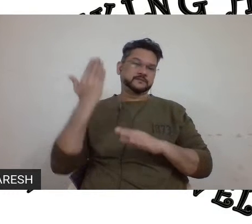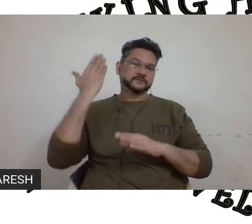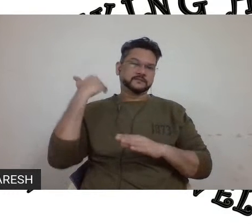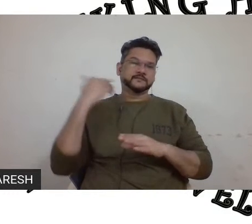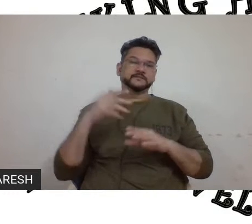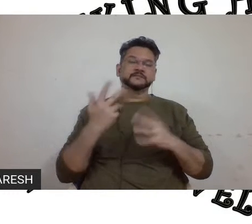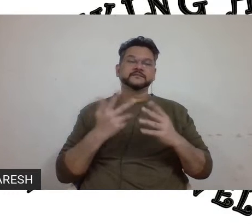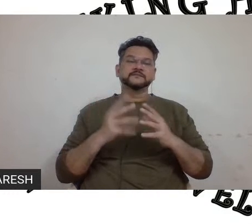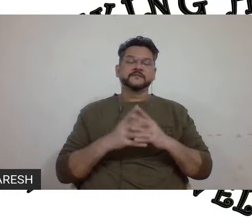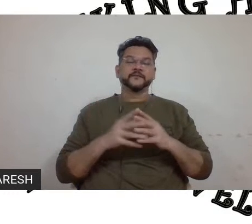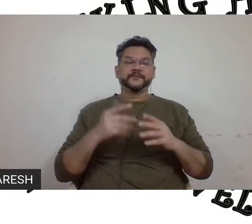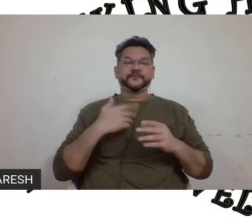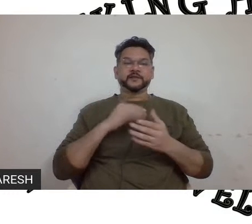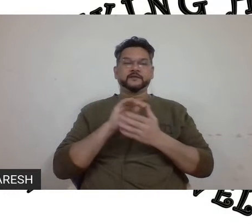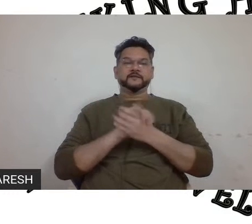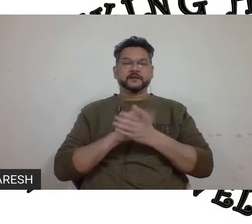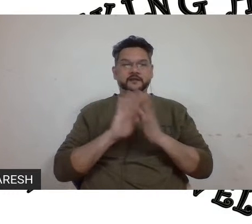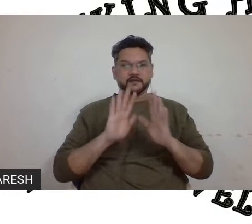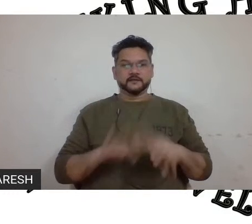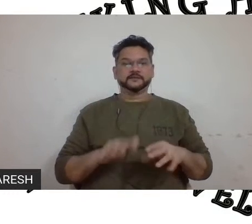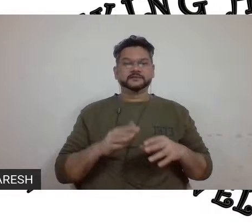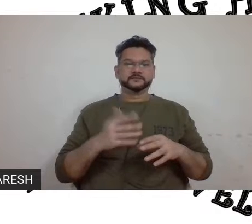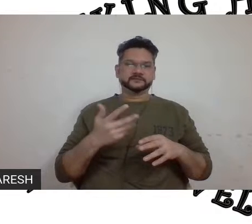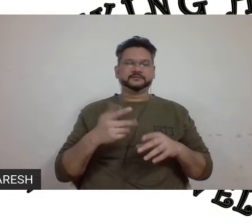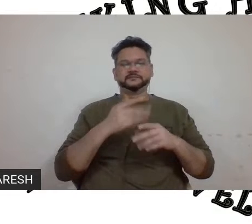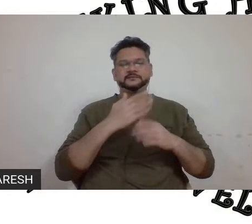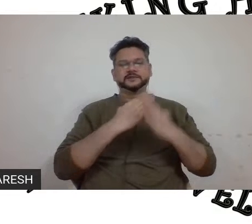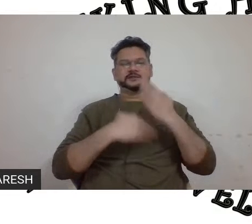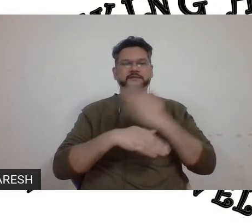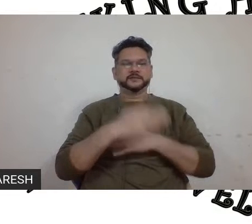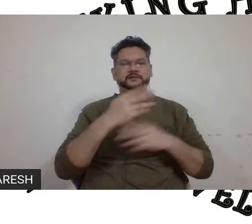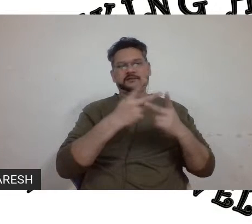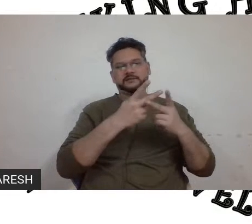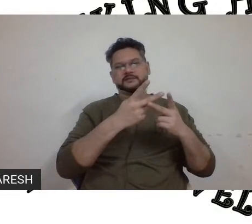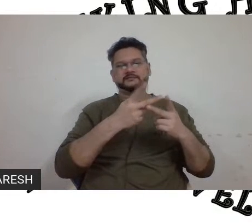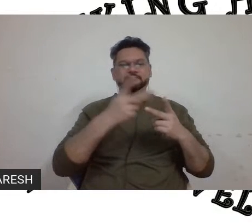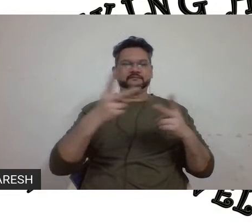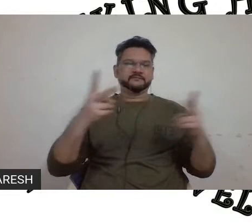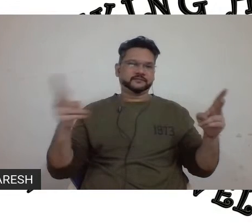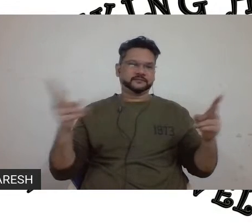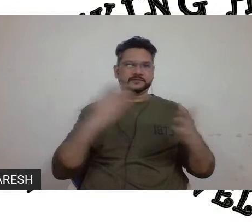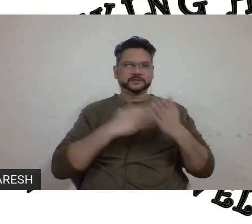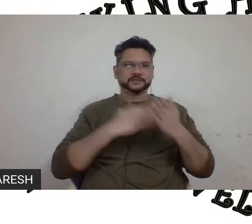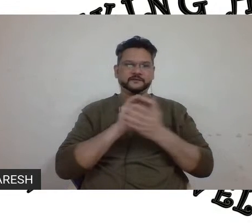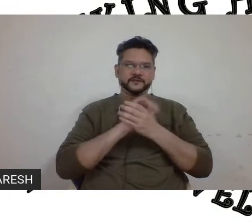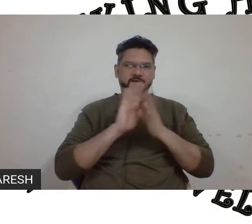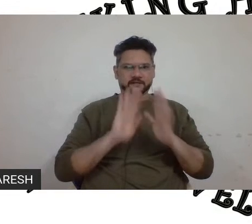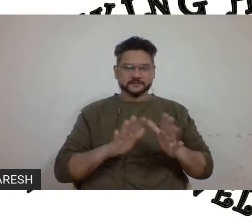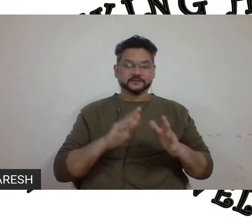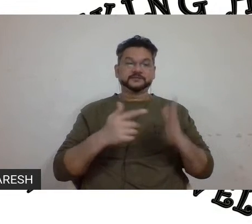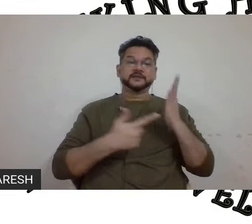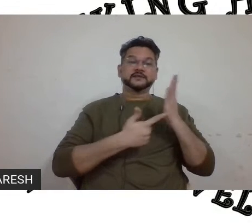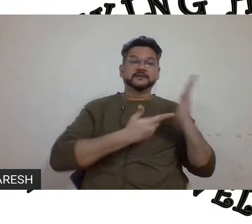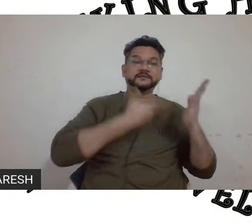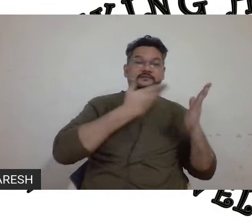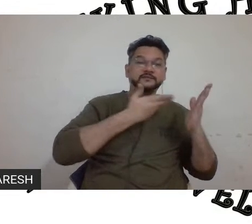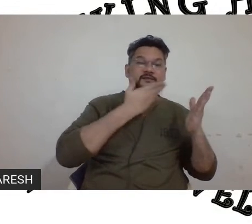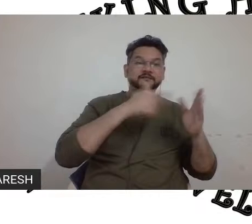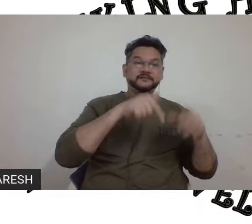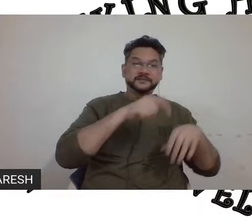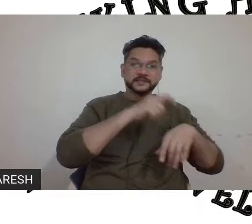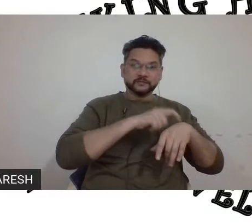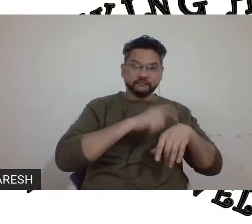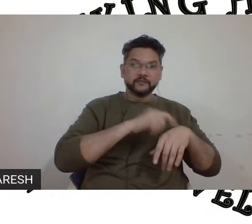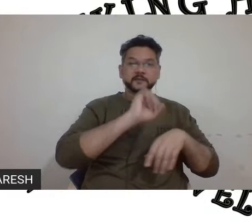are friends of mine from across disabilities, when I was under training, so what I saw from their